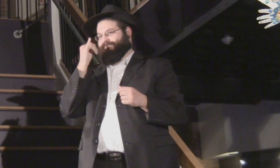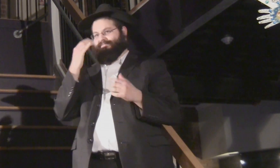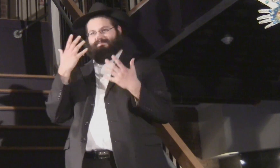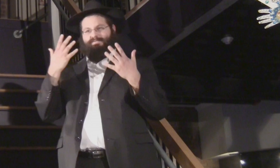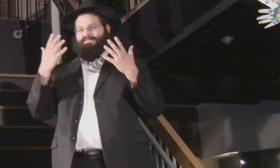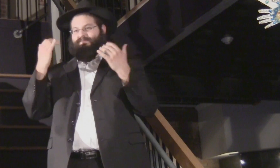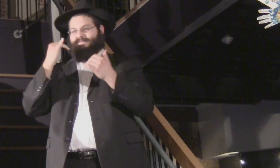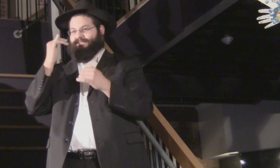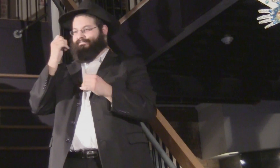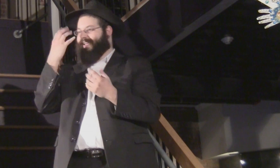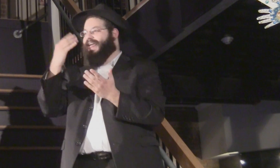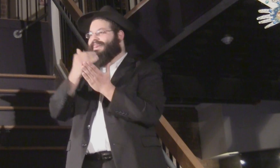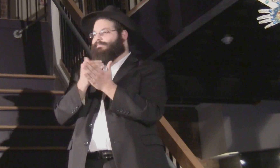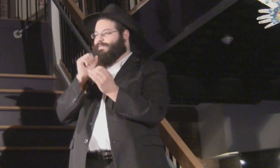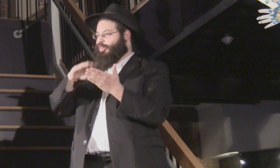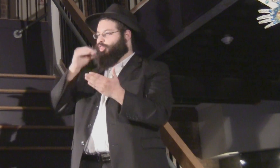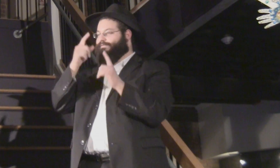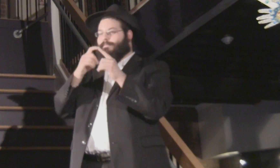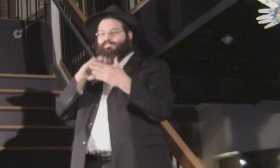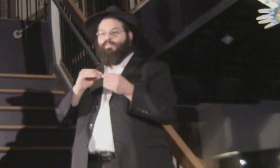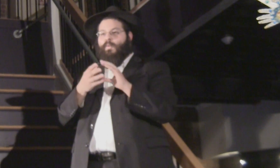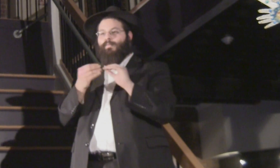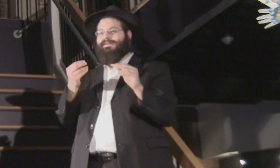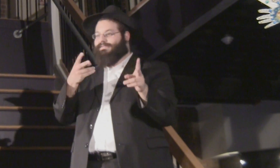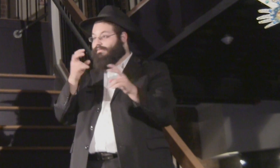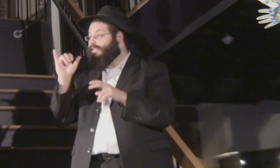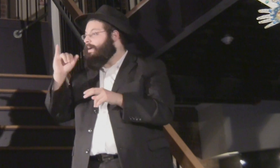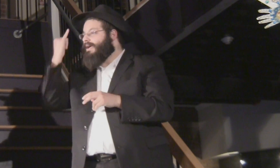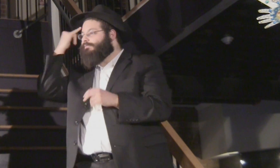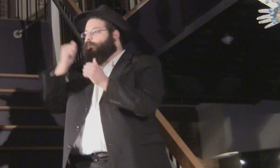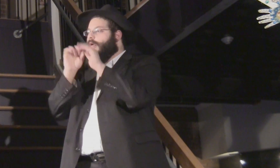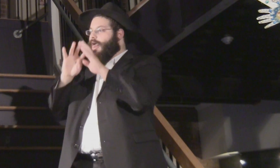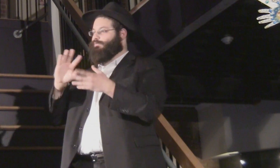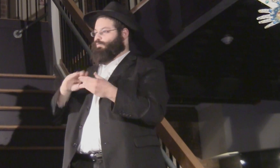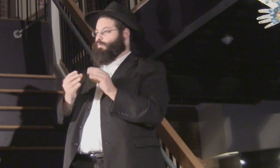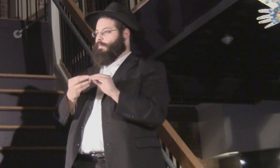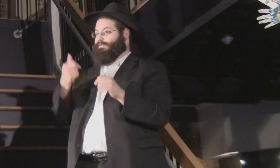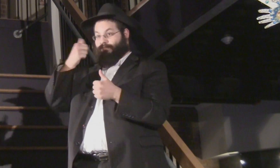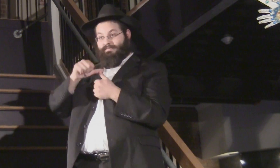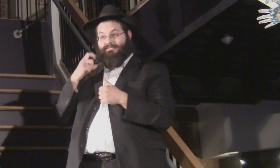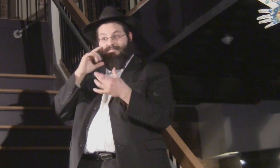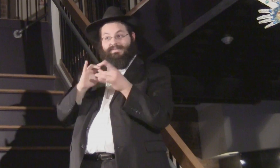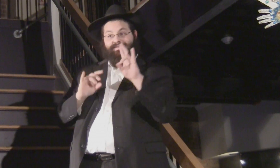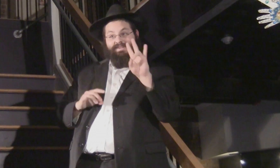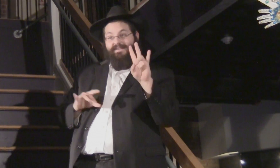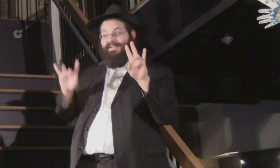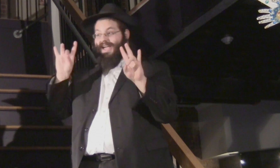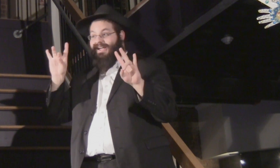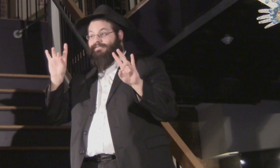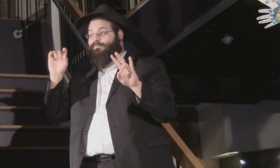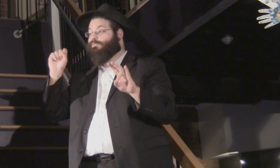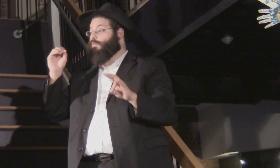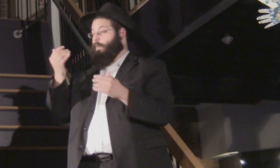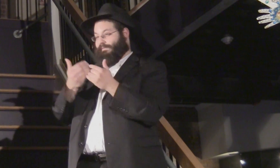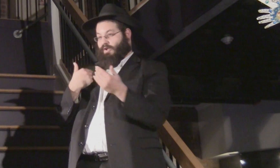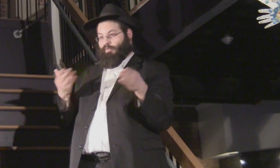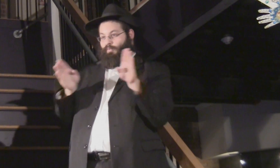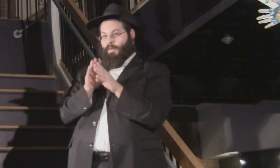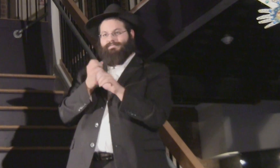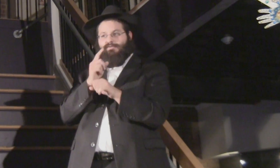very powerful though. You know, wow. There's a lot of things to be learned, right? The Hanukkah story, 7 and 8. So